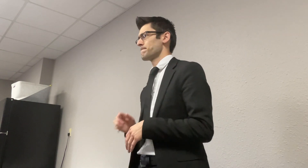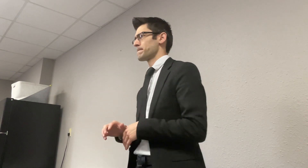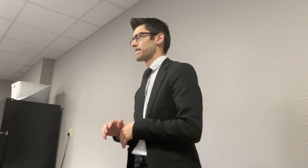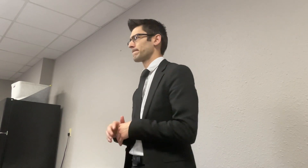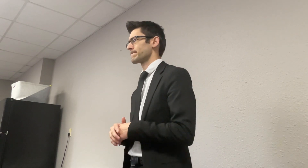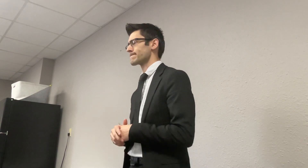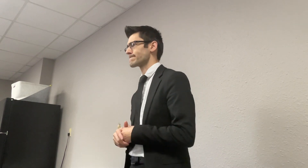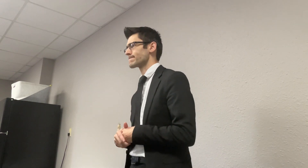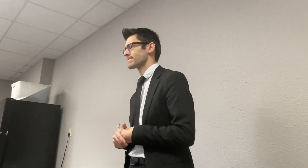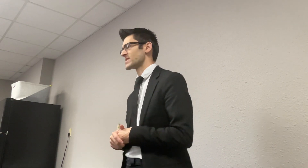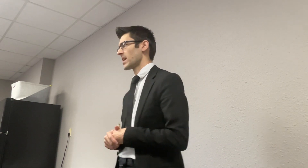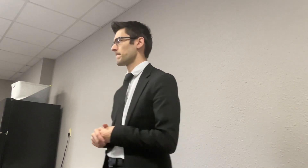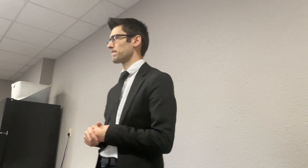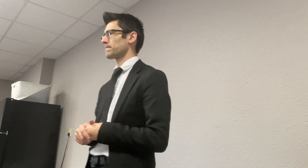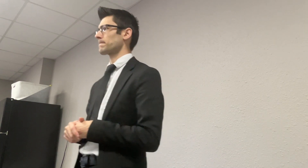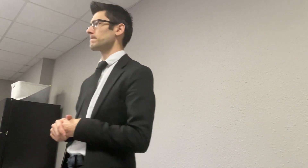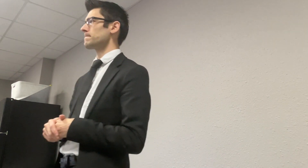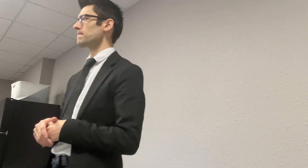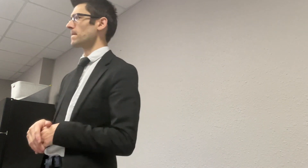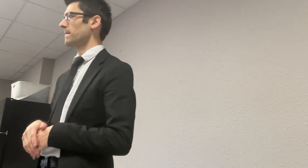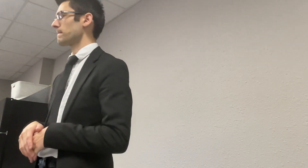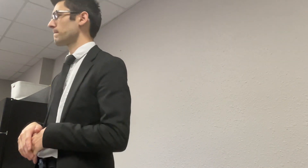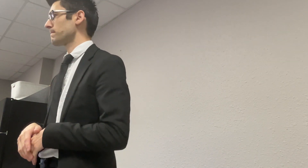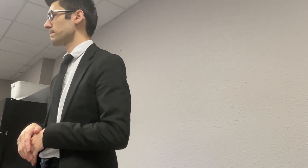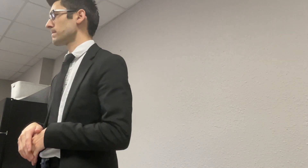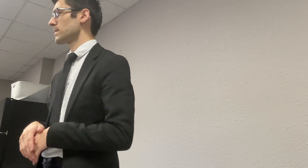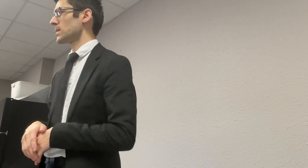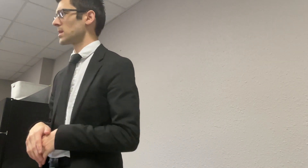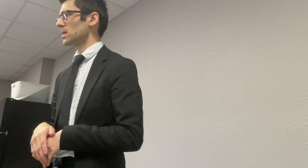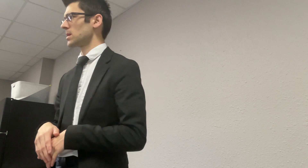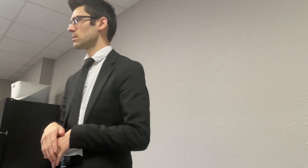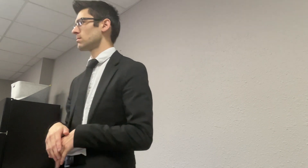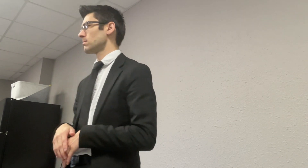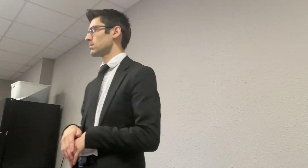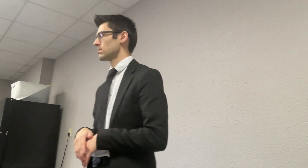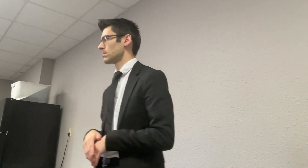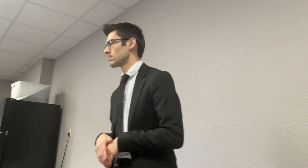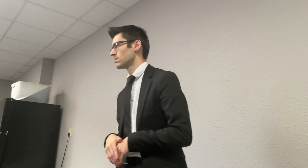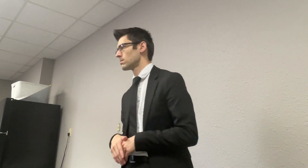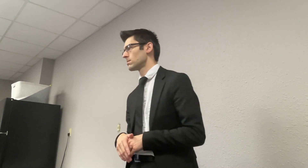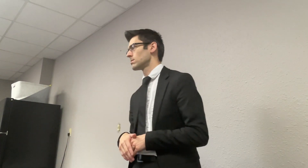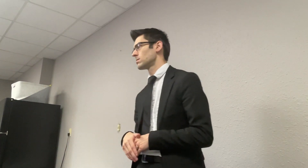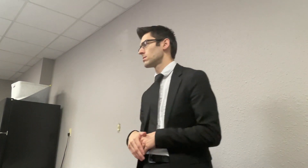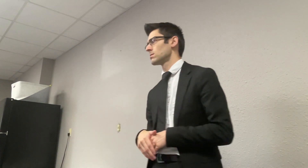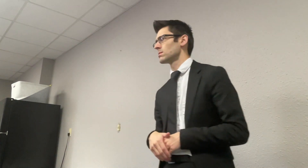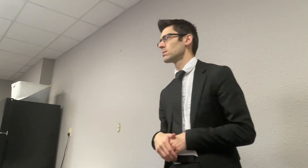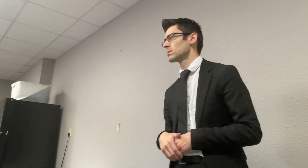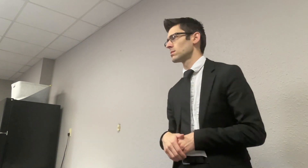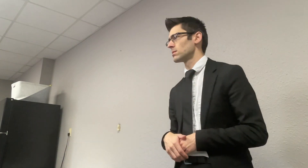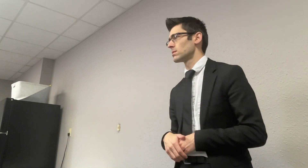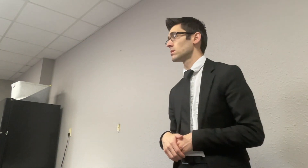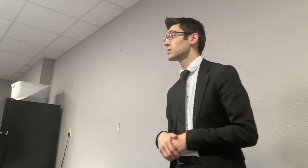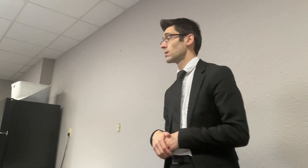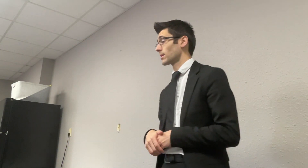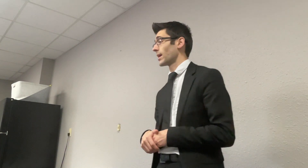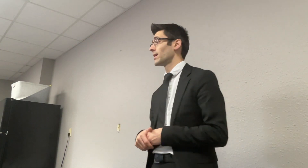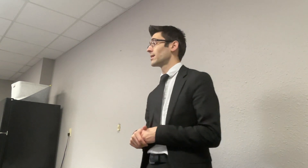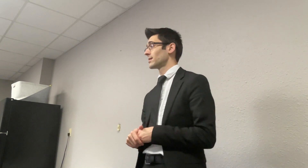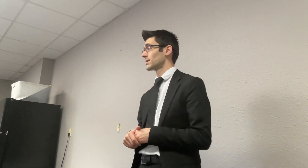you know. Okay. I'm gonna be gone for peak, actually, next week. So Okay. that's gonna